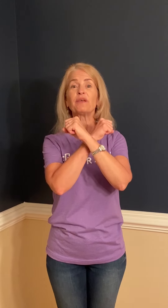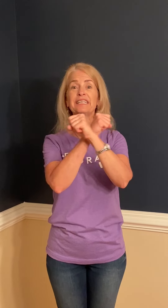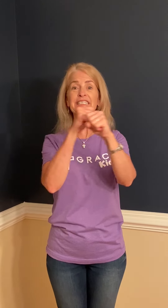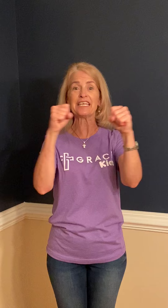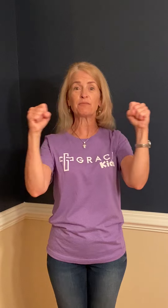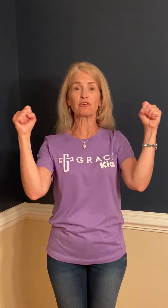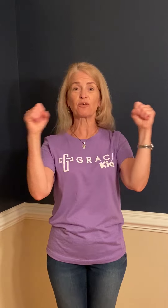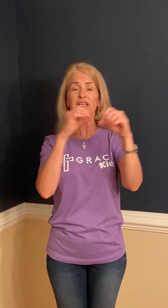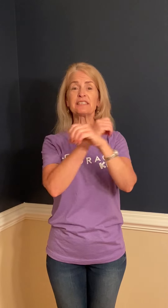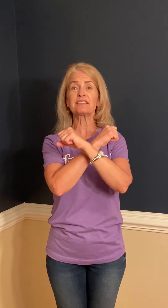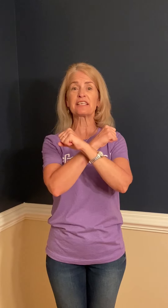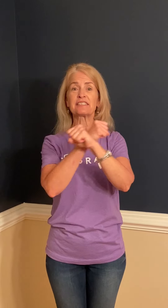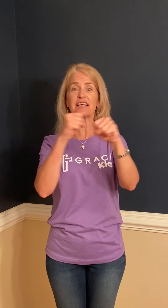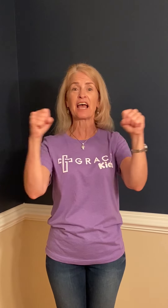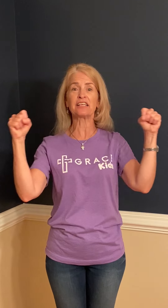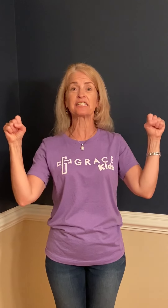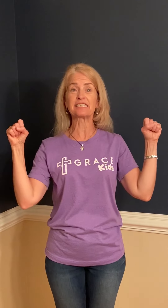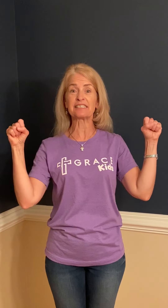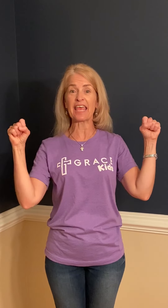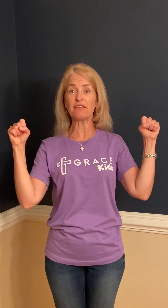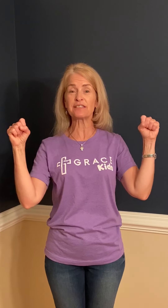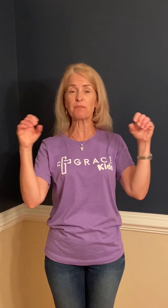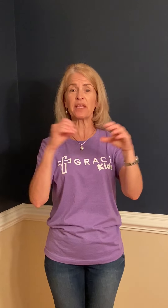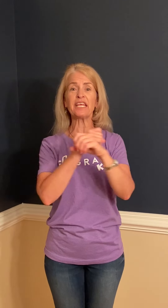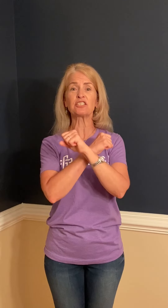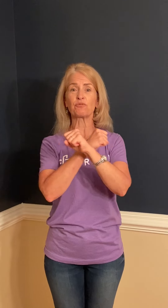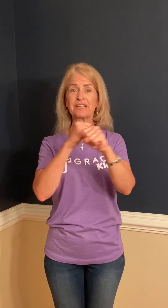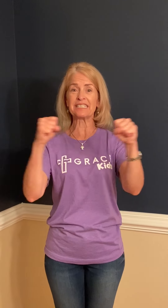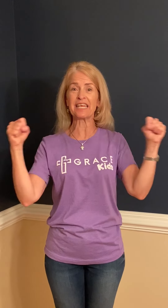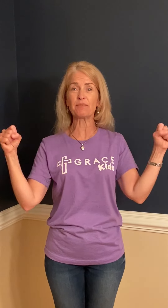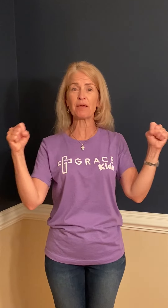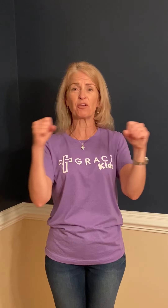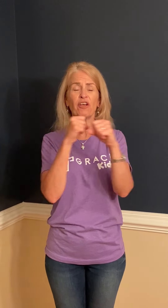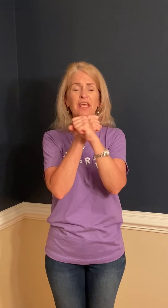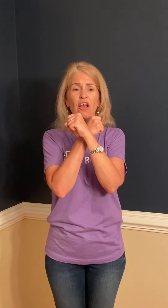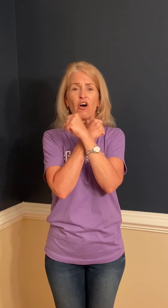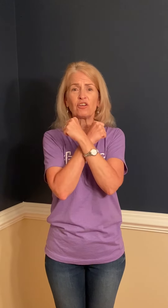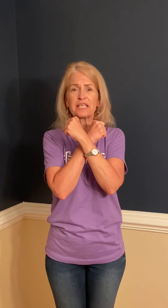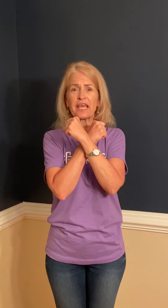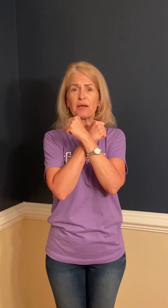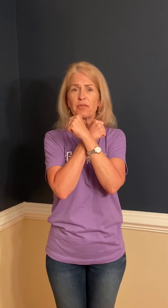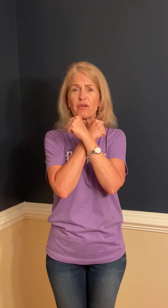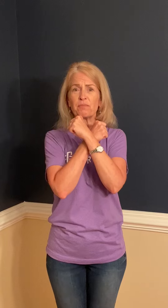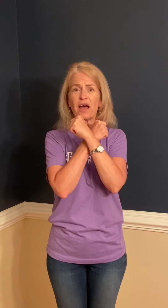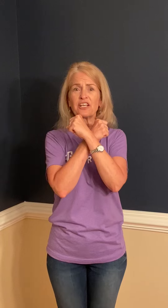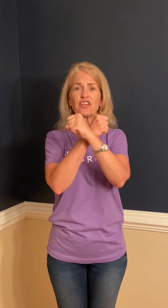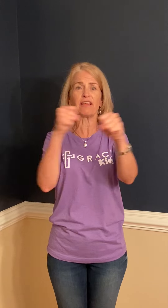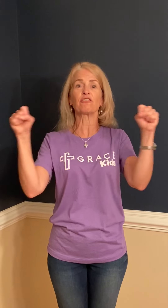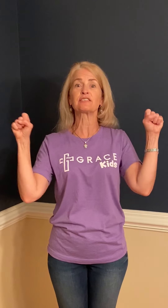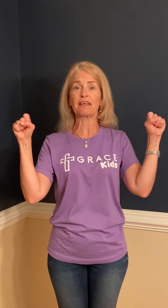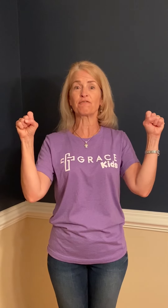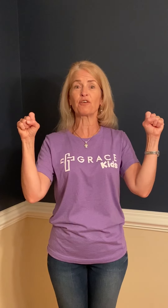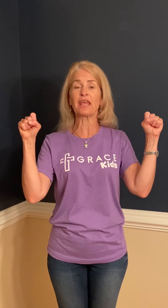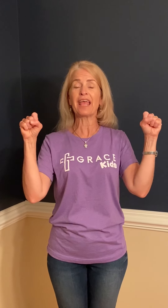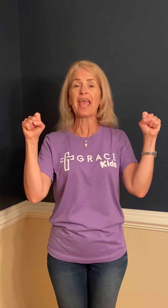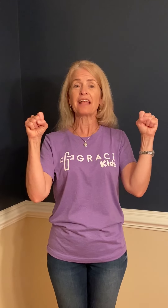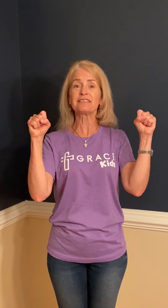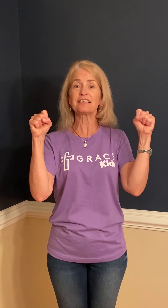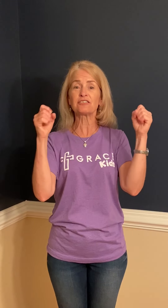redeemer so this is the sign to save somebody to redeem them they're all tied up they're in bondage and then they're set free and since